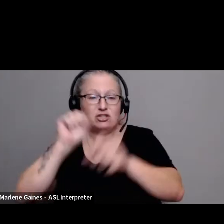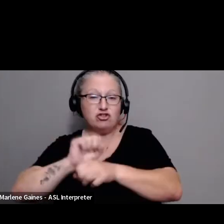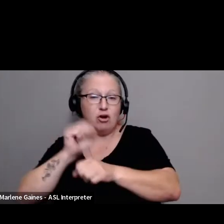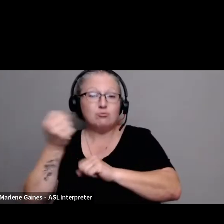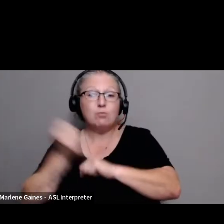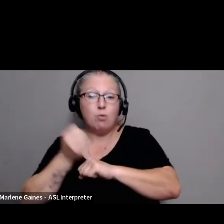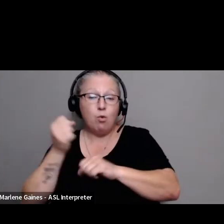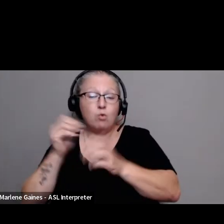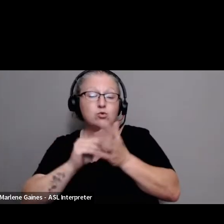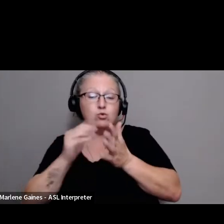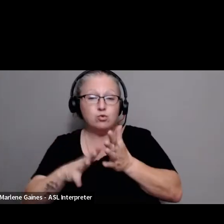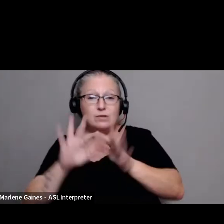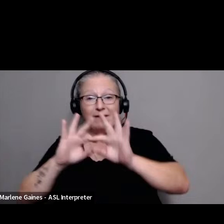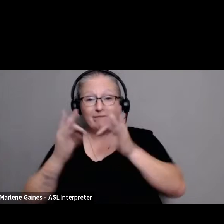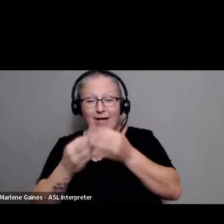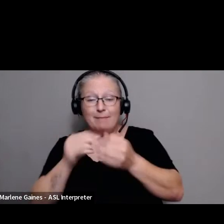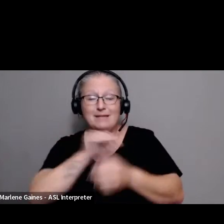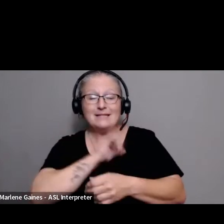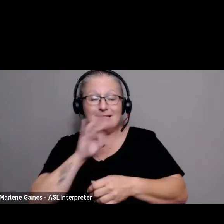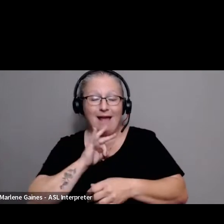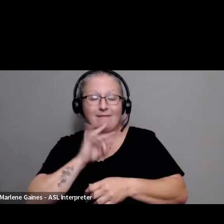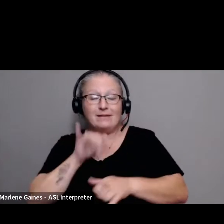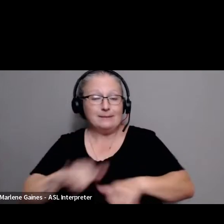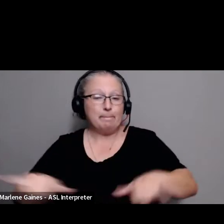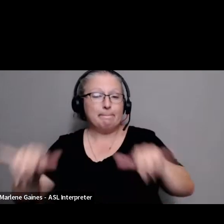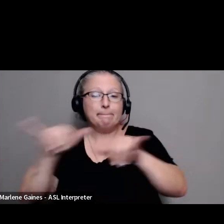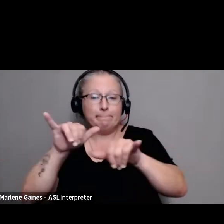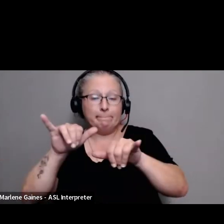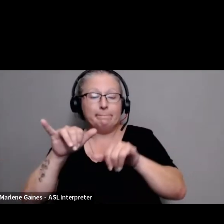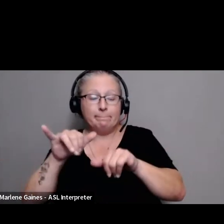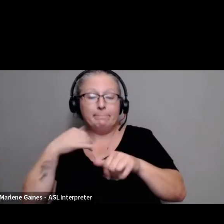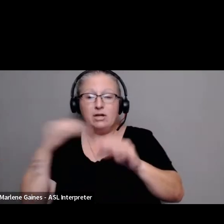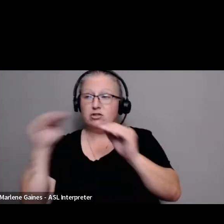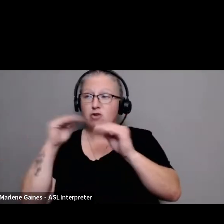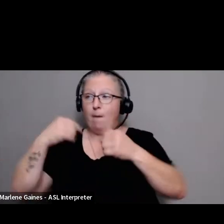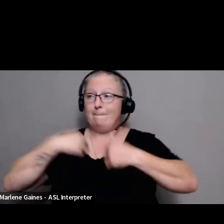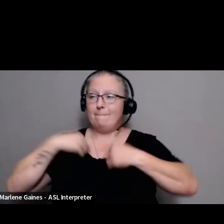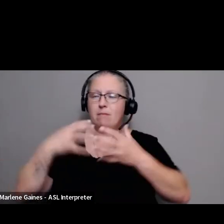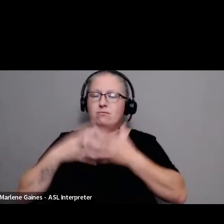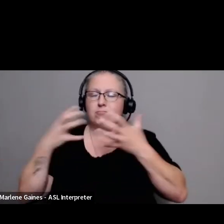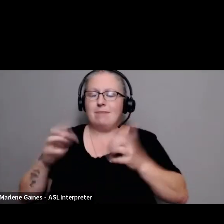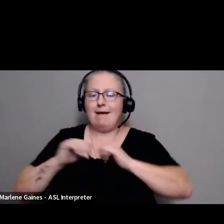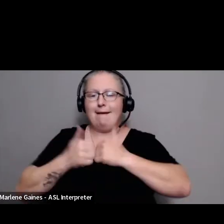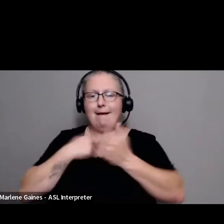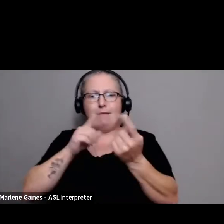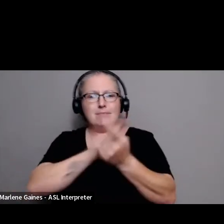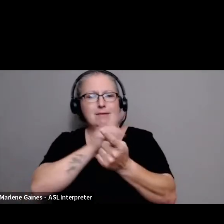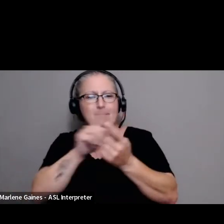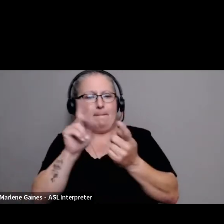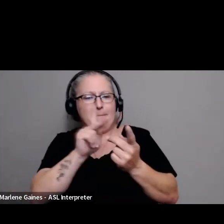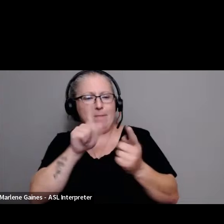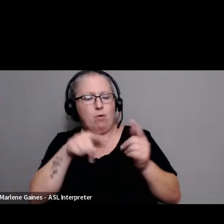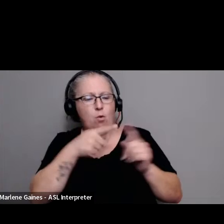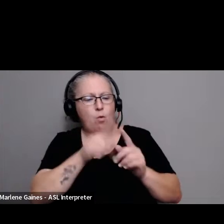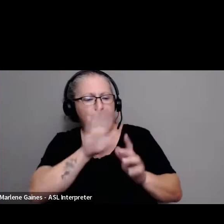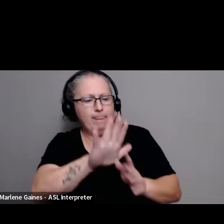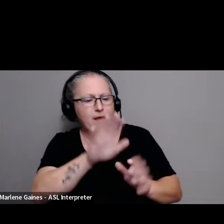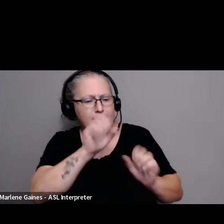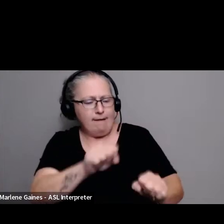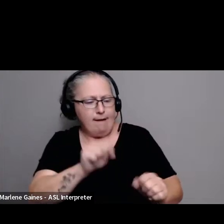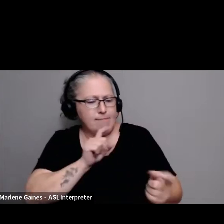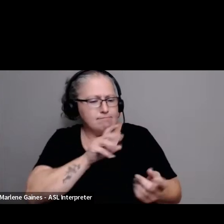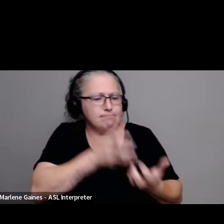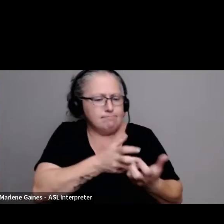supporting students, families, and staff alike. She has taught me so much about how to help meet people where they are, how to be gentle